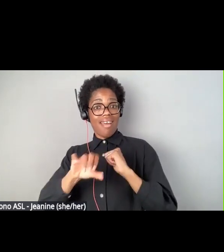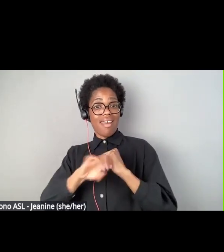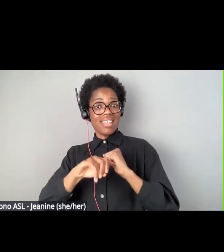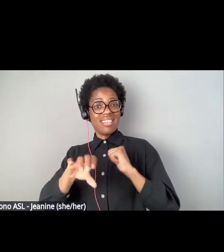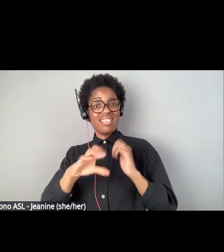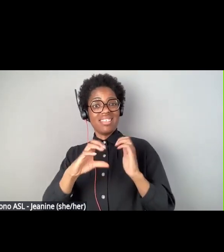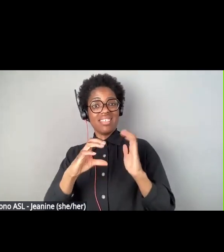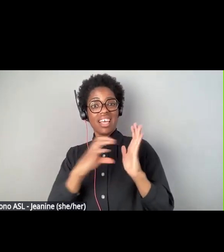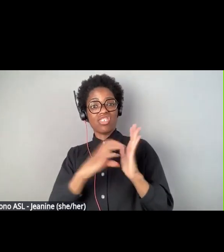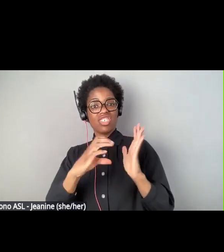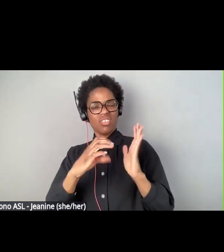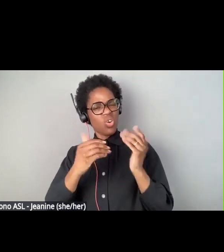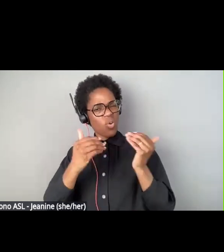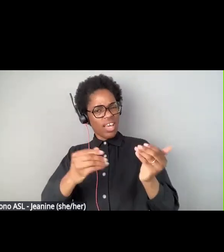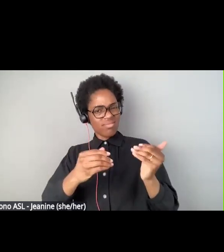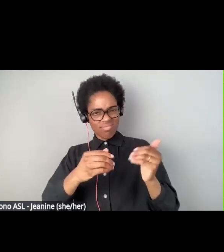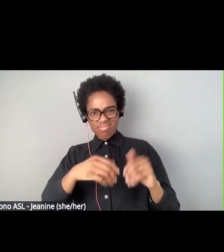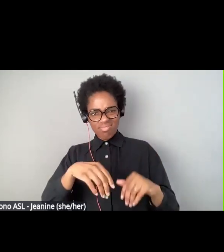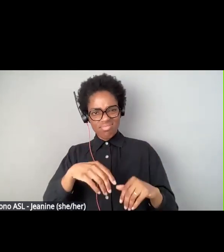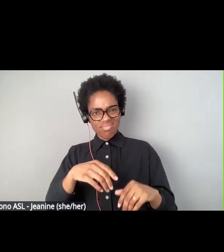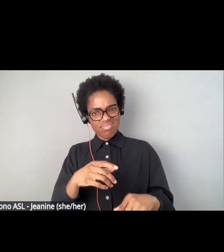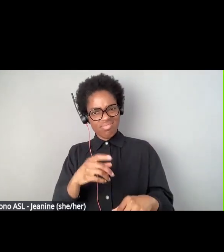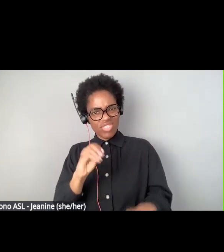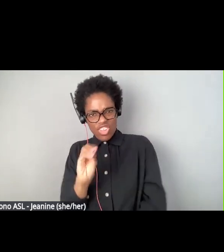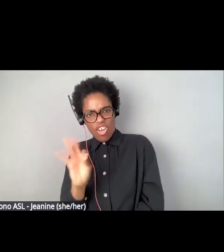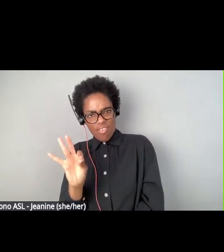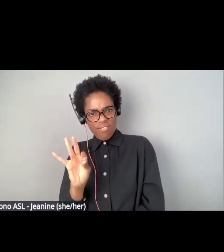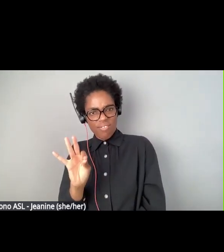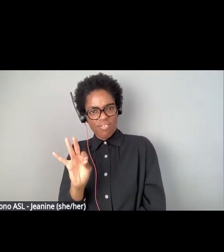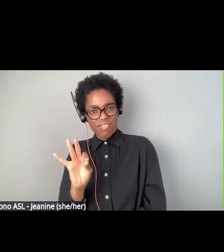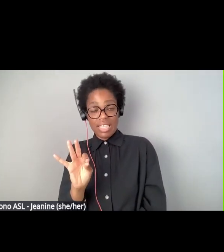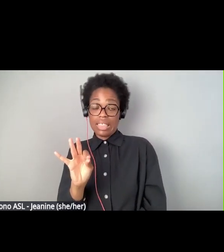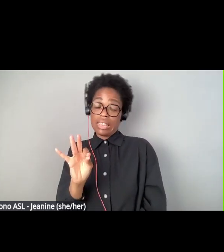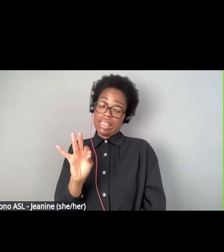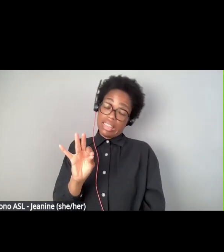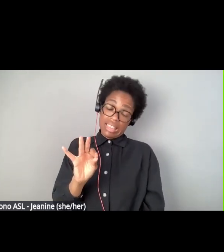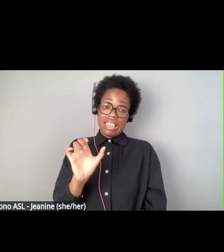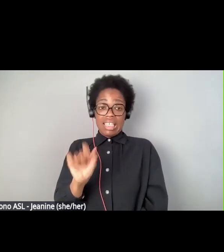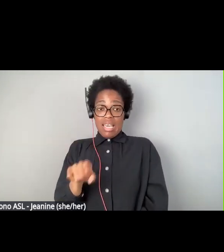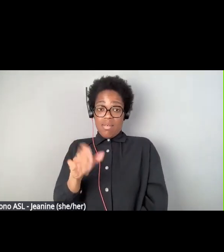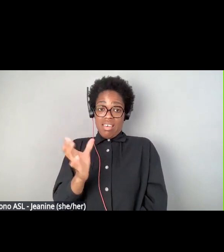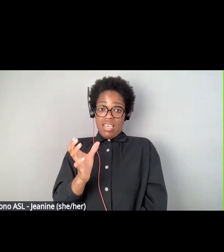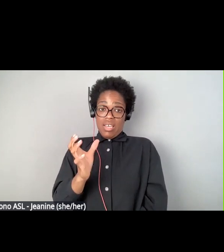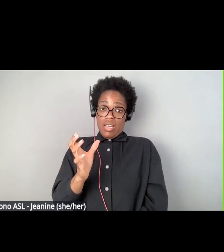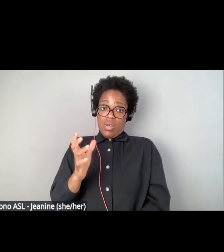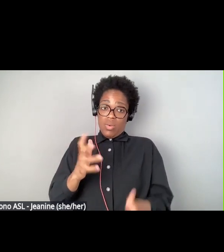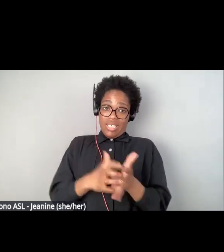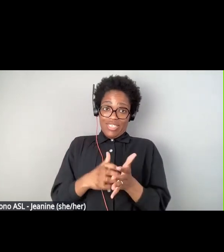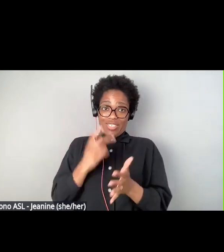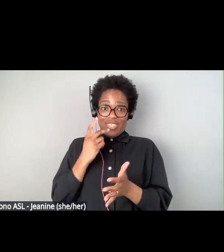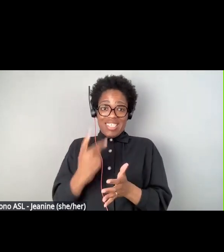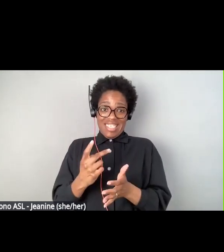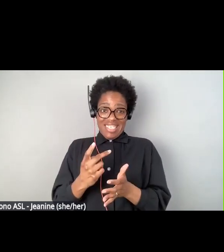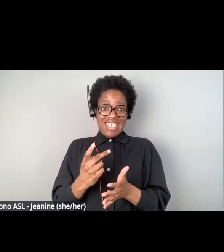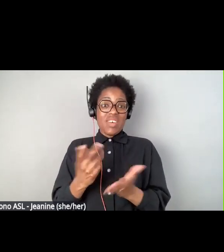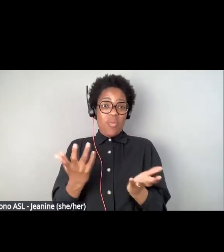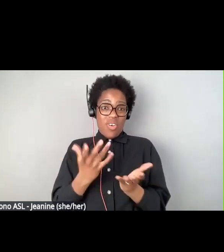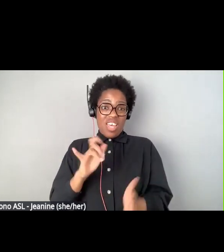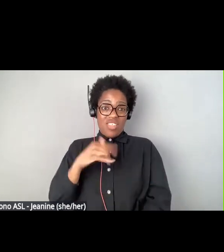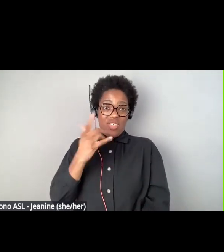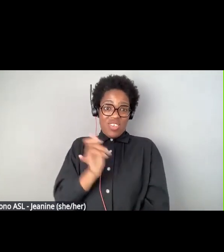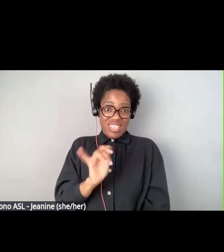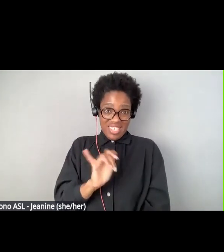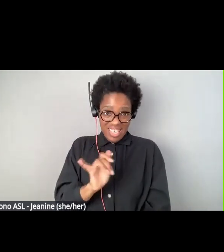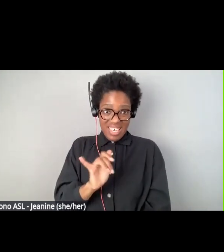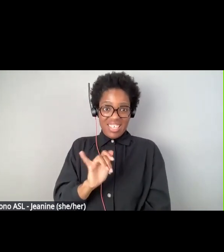also might give you a little insight into how they see you, which can be a little freaky. Partner ad settings, turn them off. Search personalization, turn it